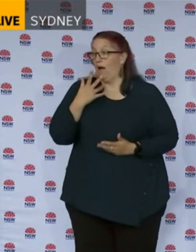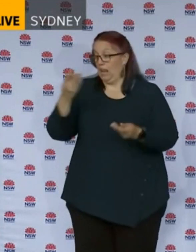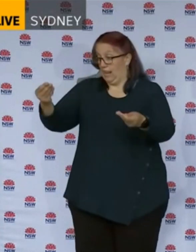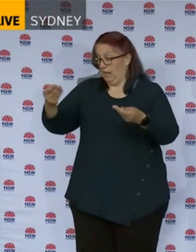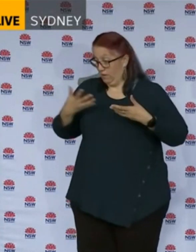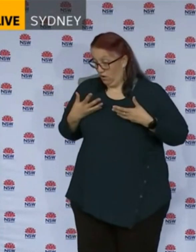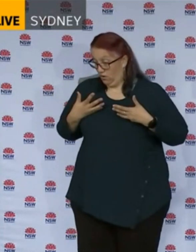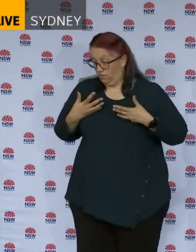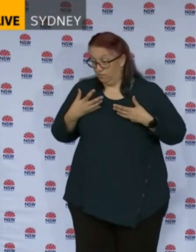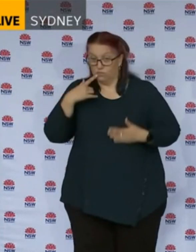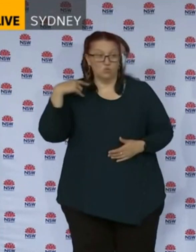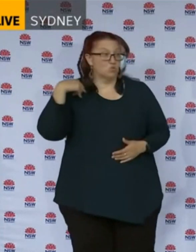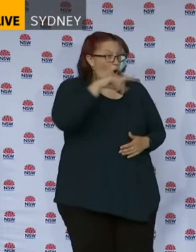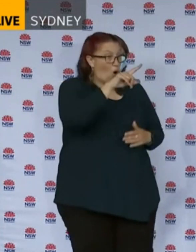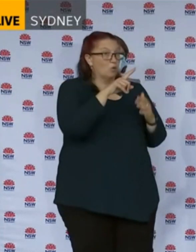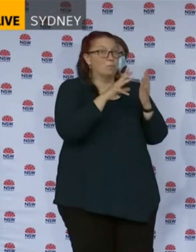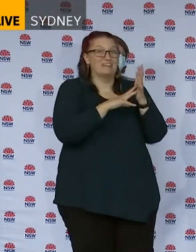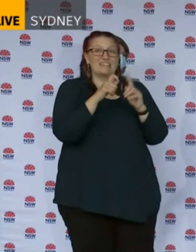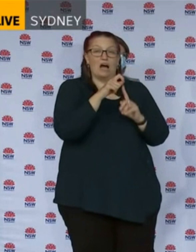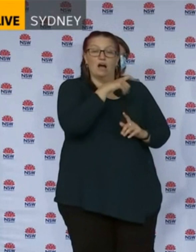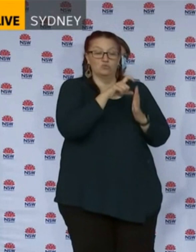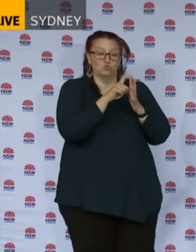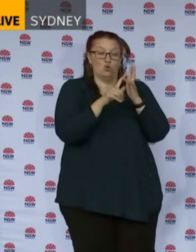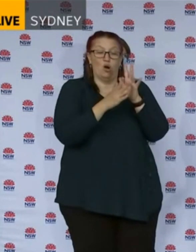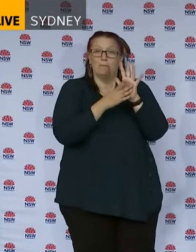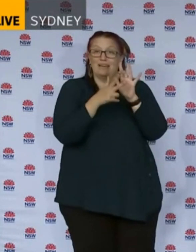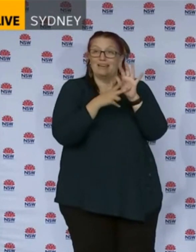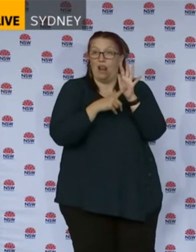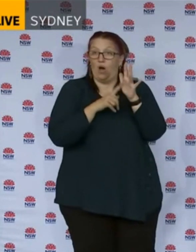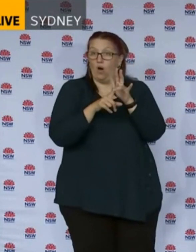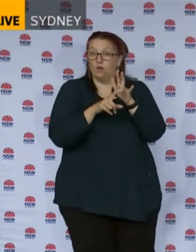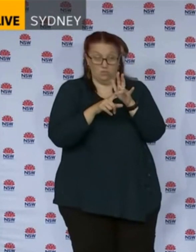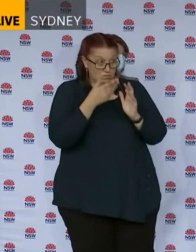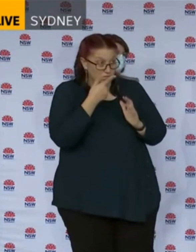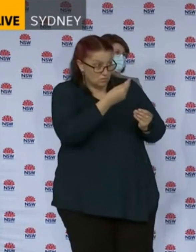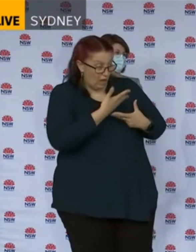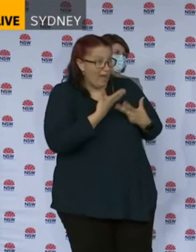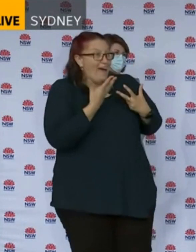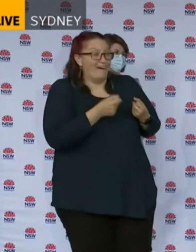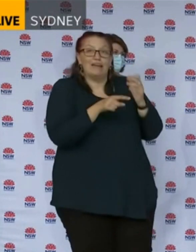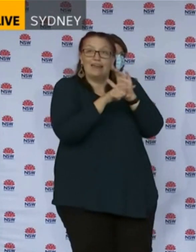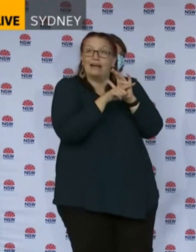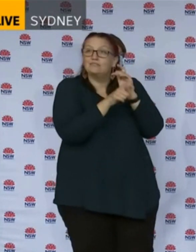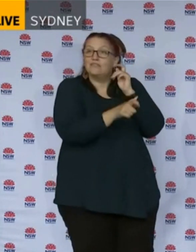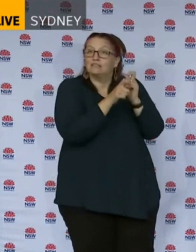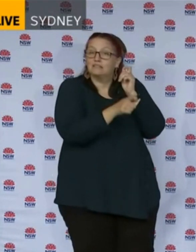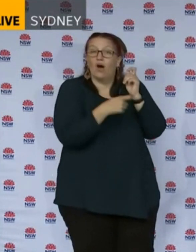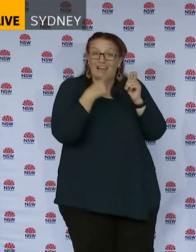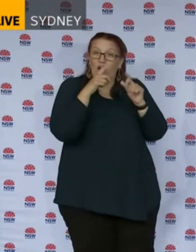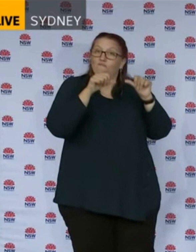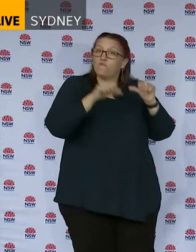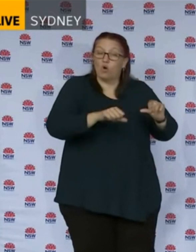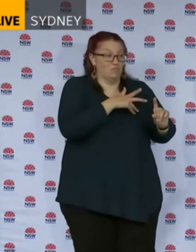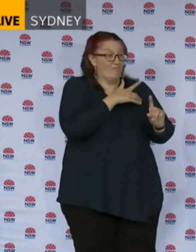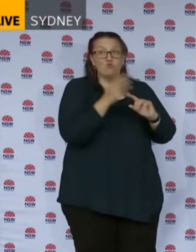advised that he's had a negative test, and I can confirm that he was at no time a risk to the community. And